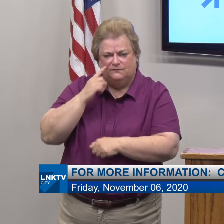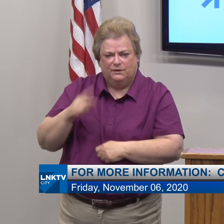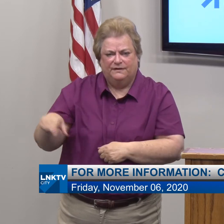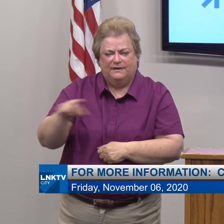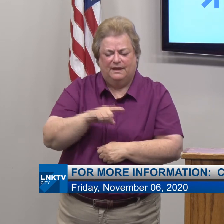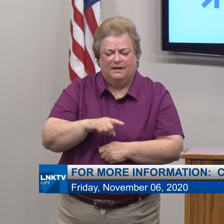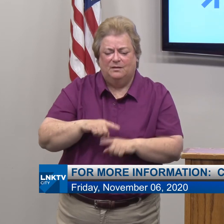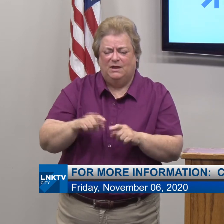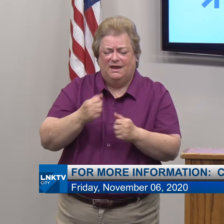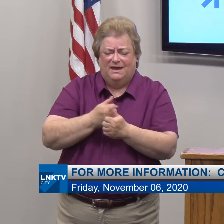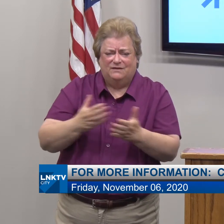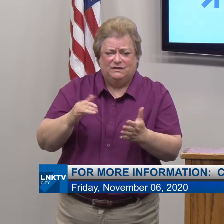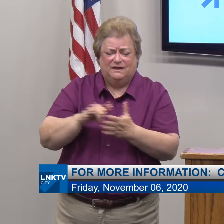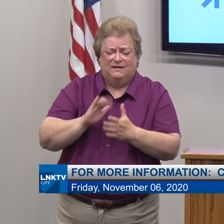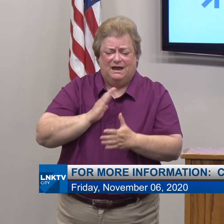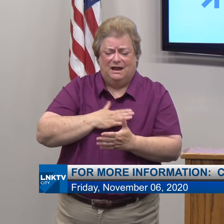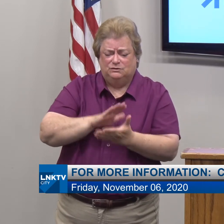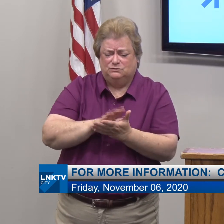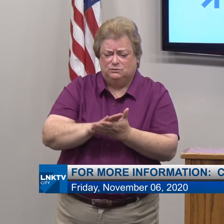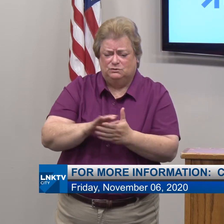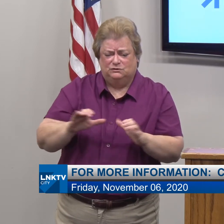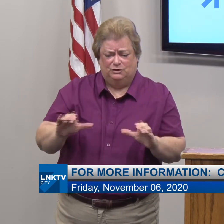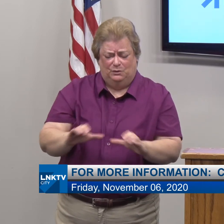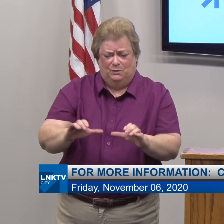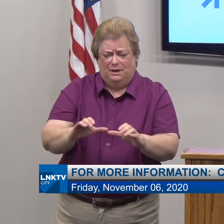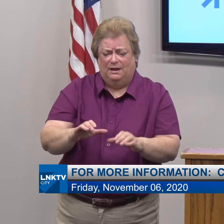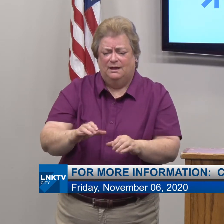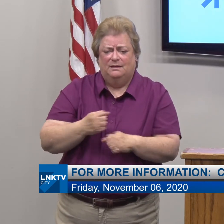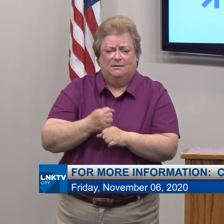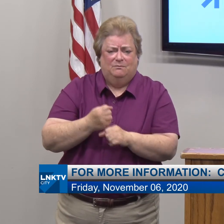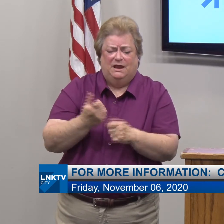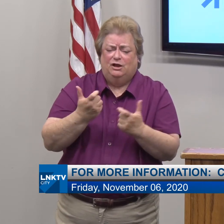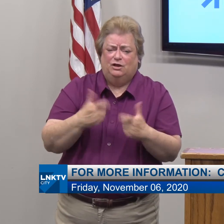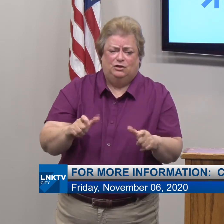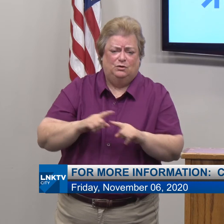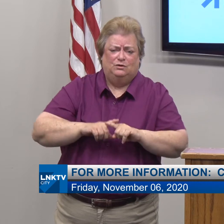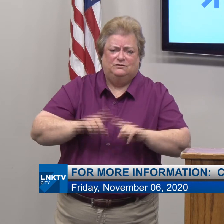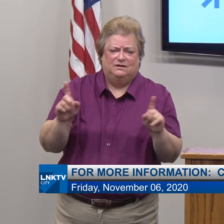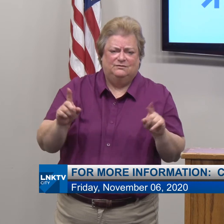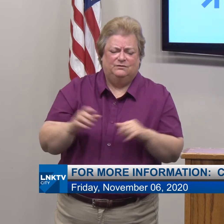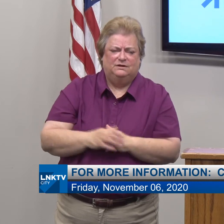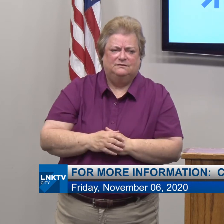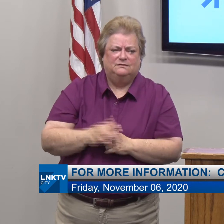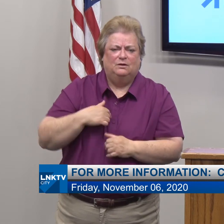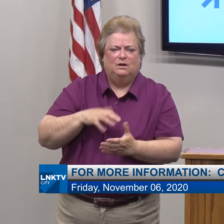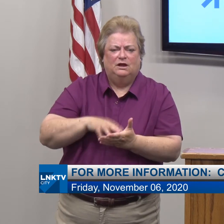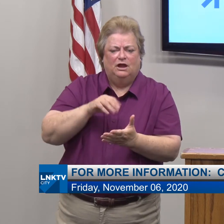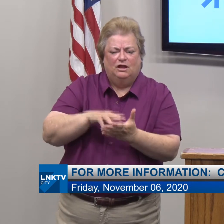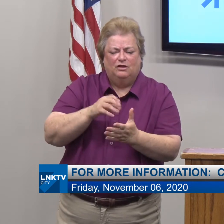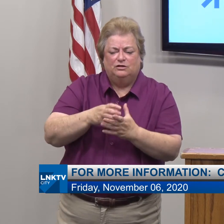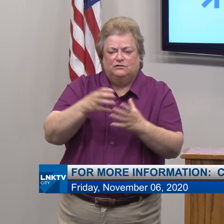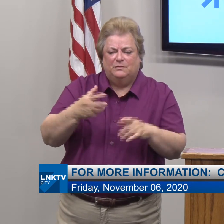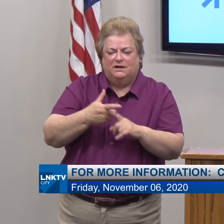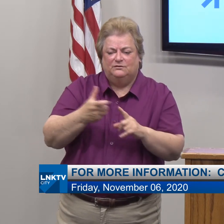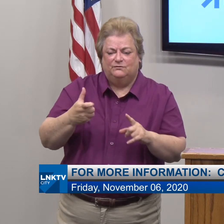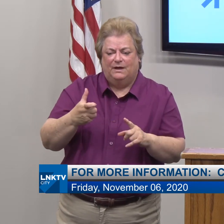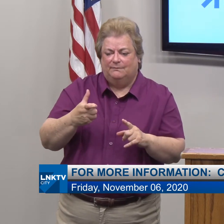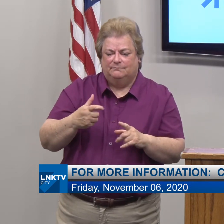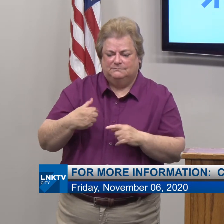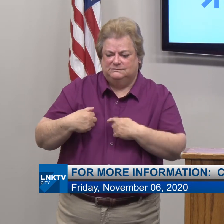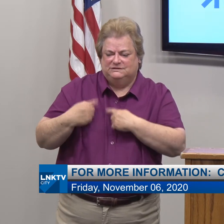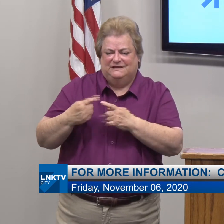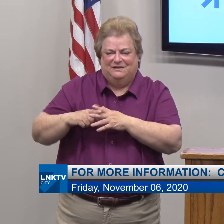that all of our schools in this county have done has made a tremendous difference. We've learned so much since the virus first